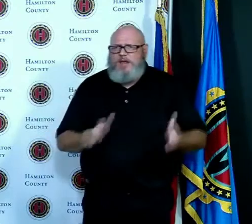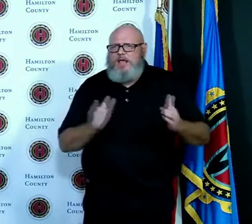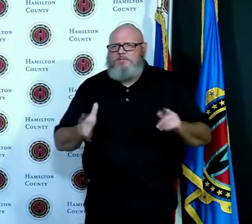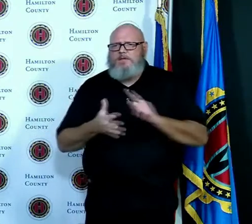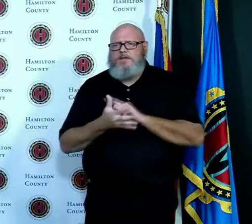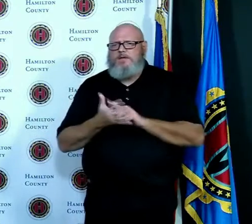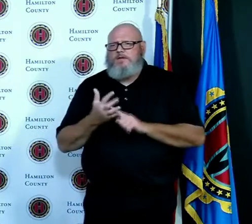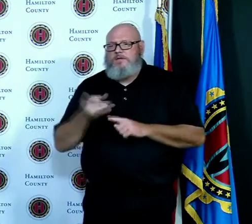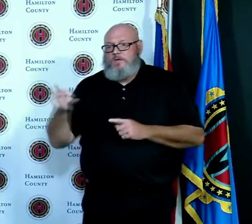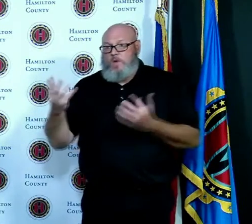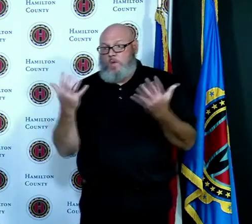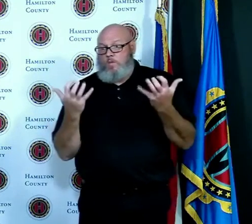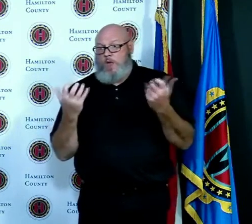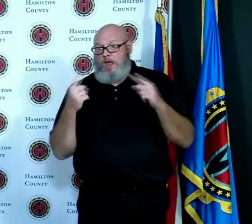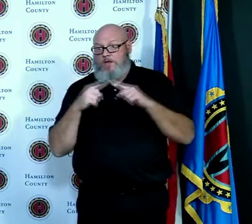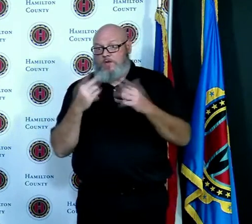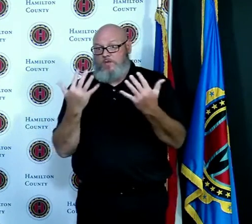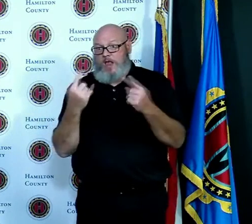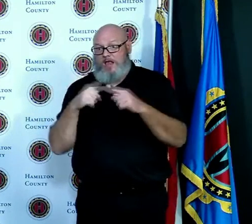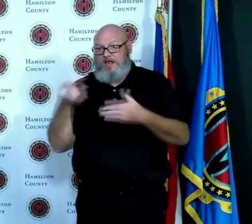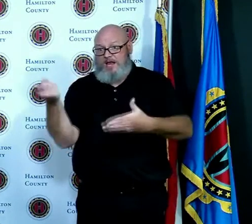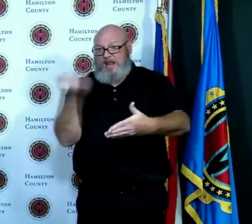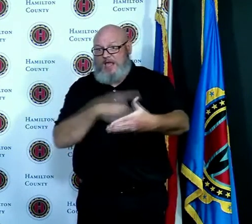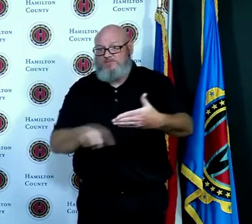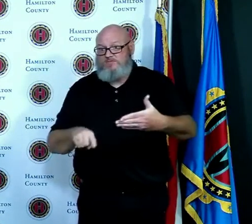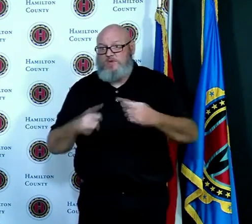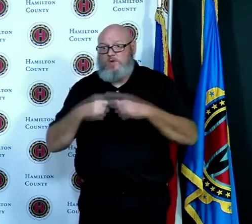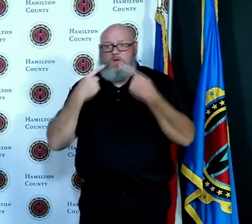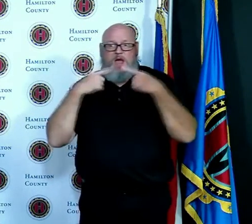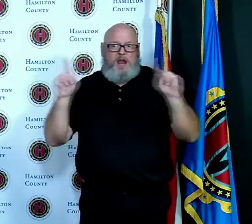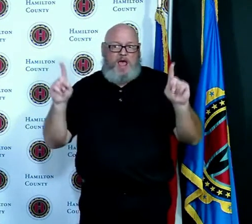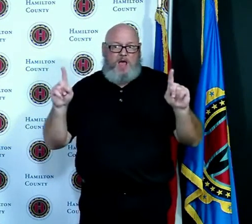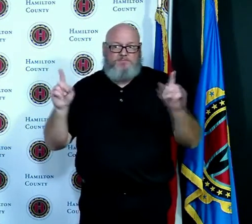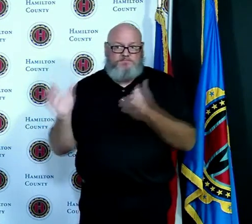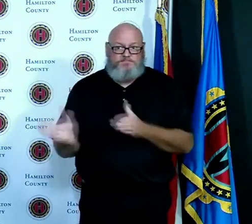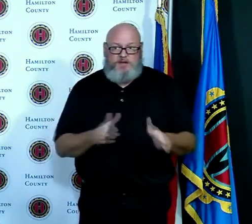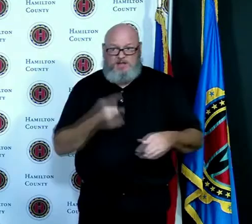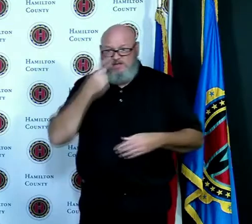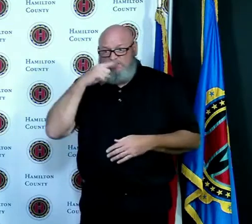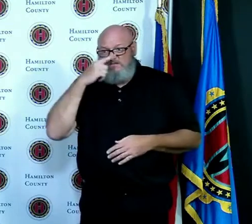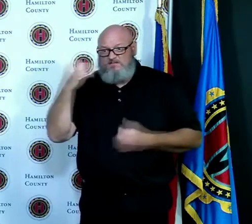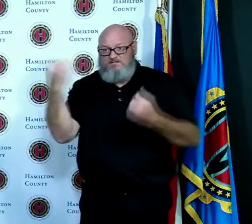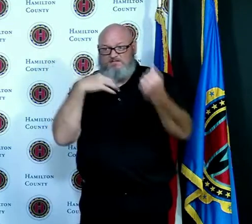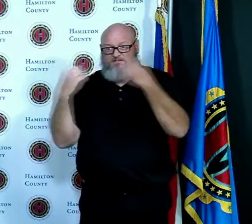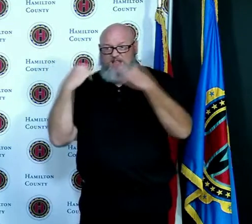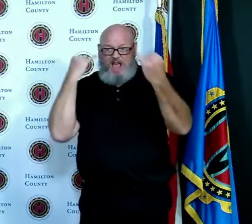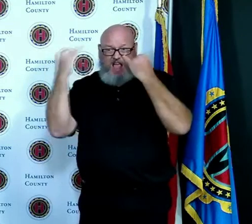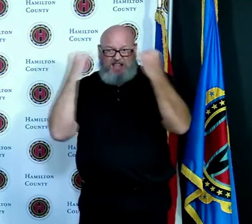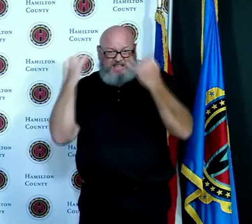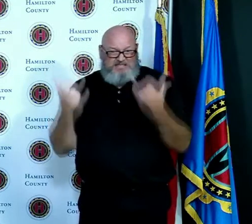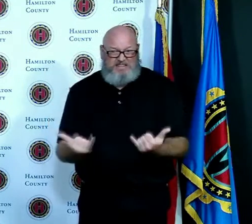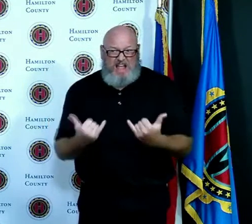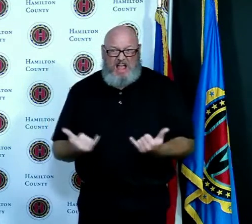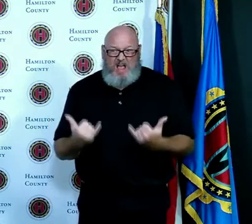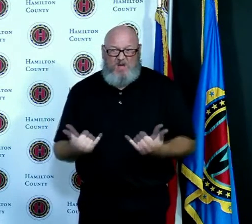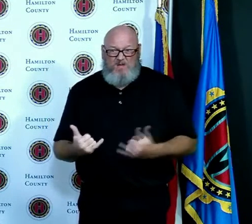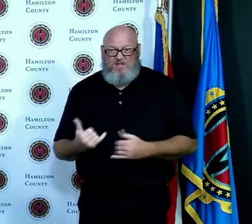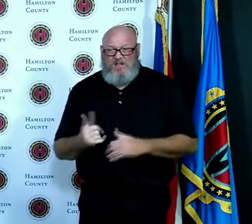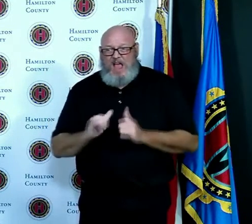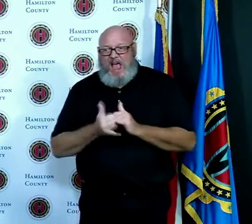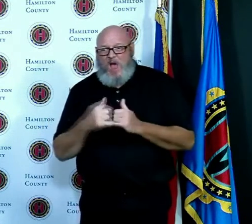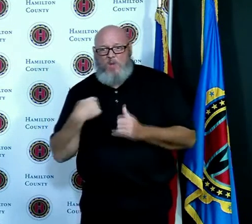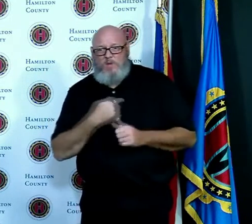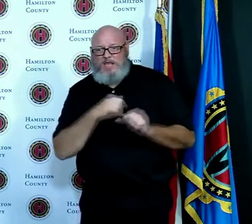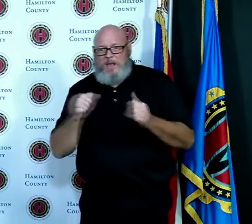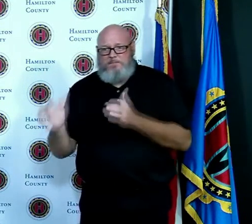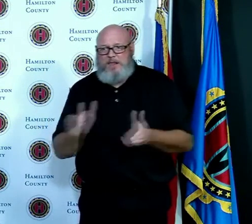your ducks in a row, but can you toss out one or two of these ideas on how to celebrate as you're